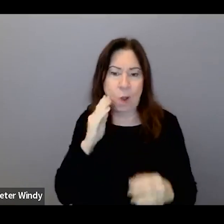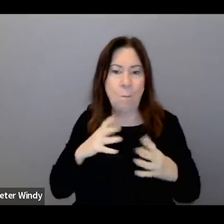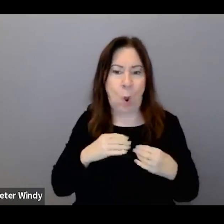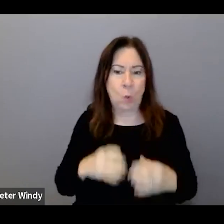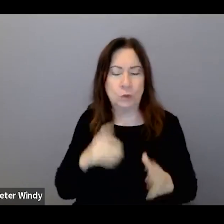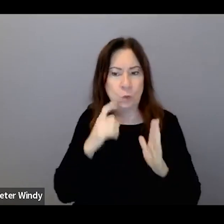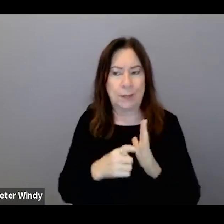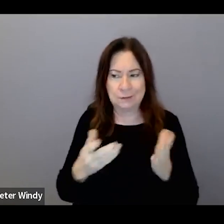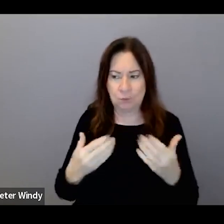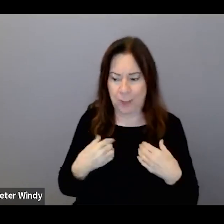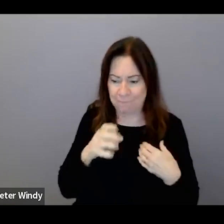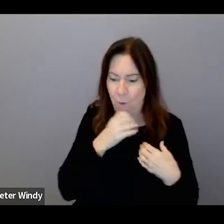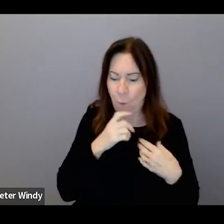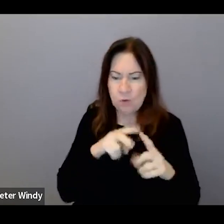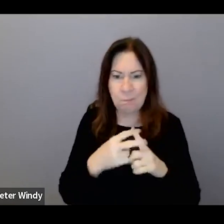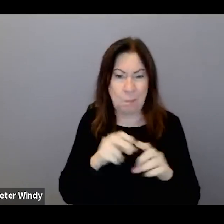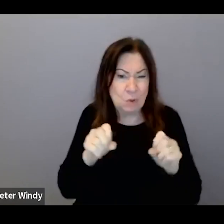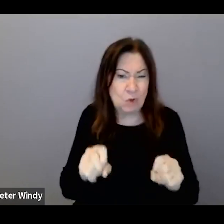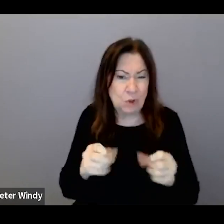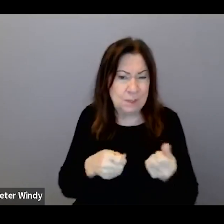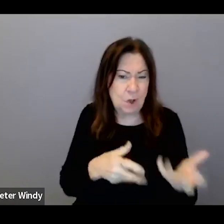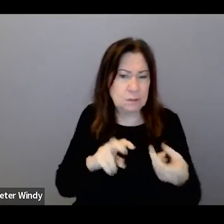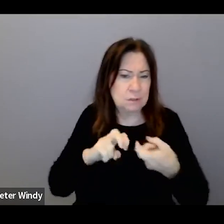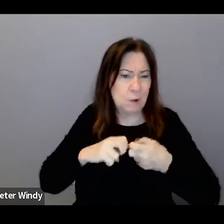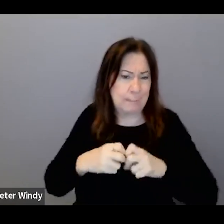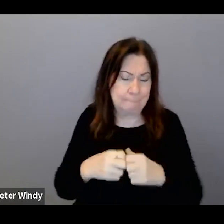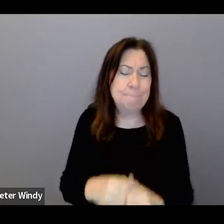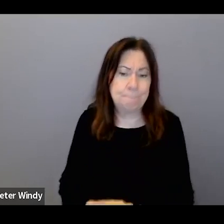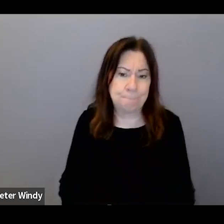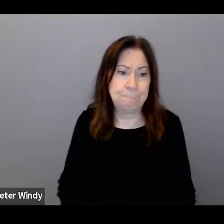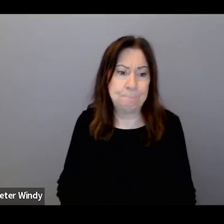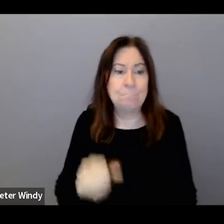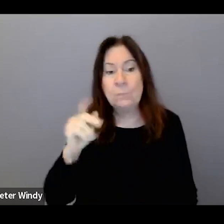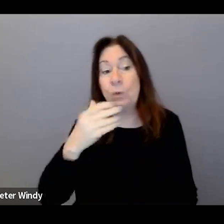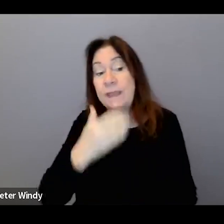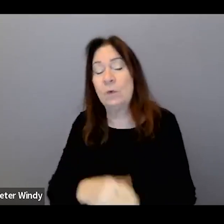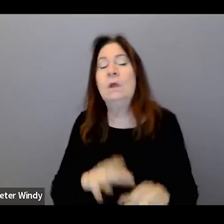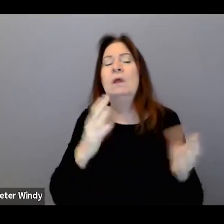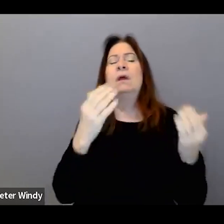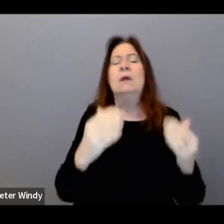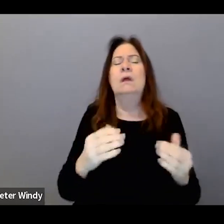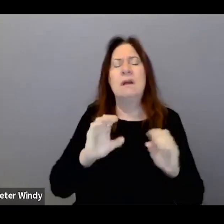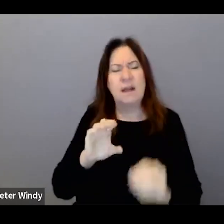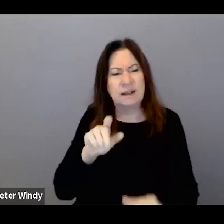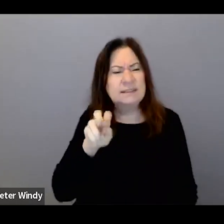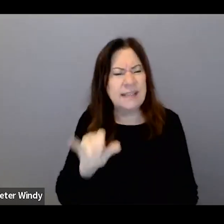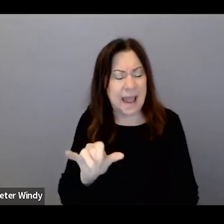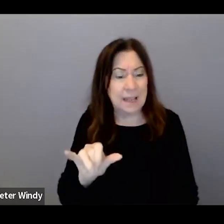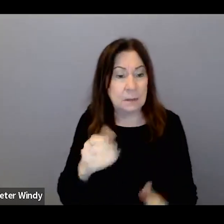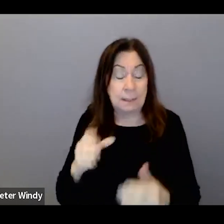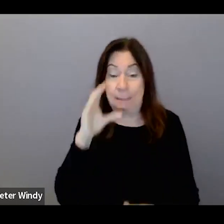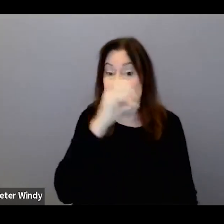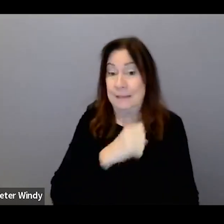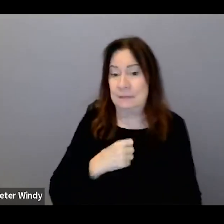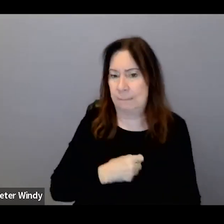have plumbing that could potentially cause this issue. Okay, thanks. And then Clay, and like I said, I might have missed this. I